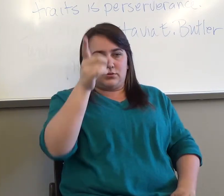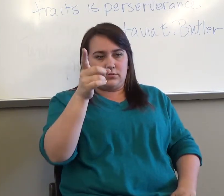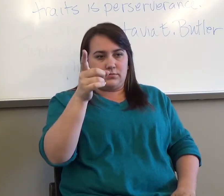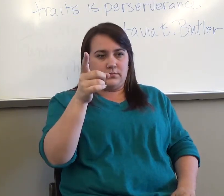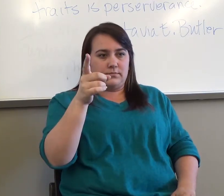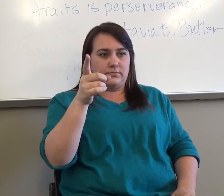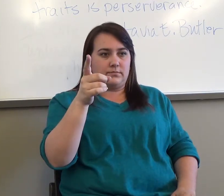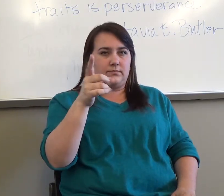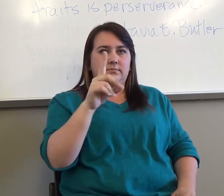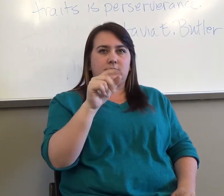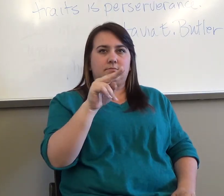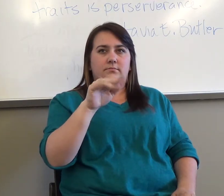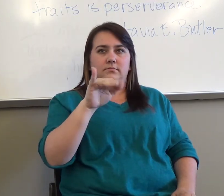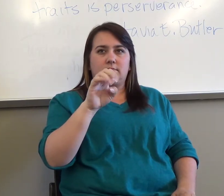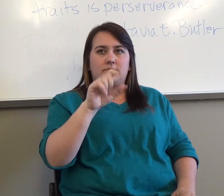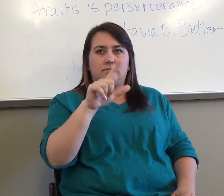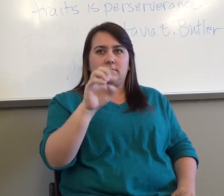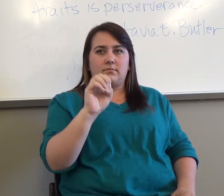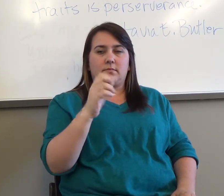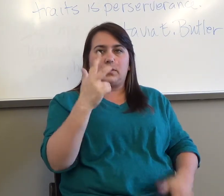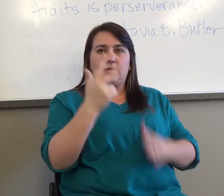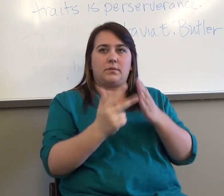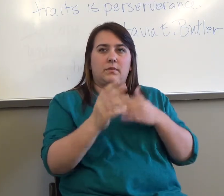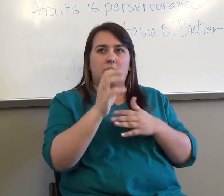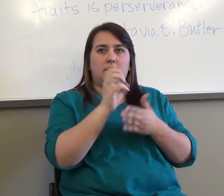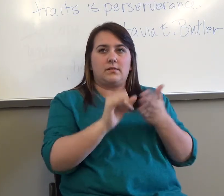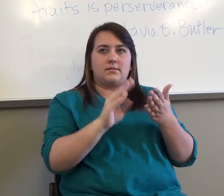Danielle, what's the three-part essay map in that one?